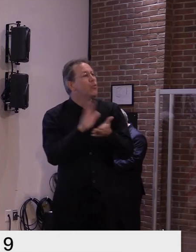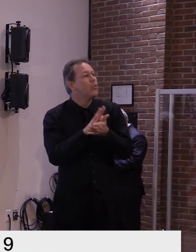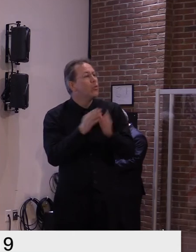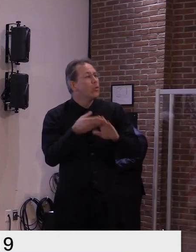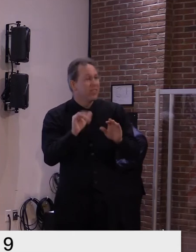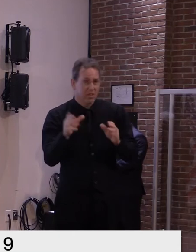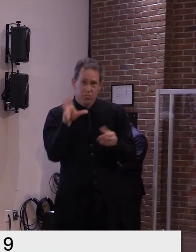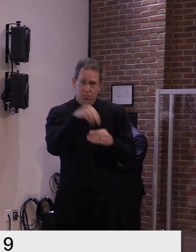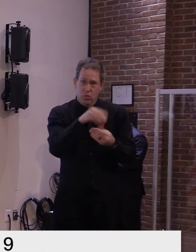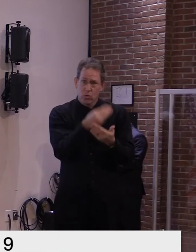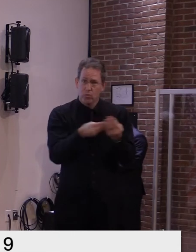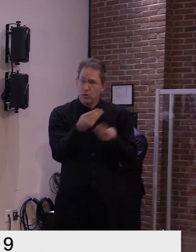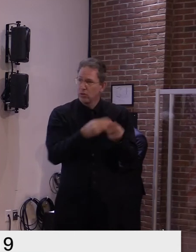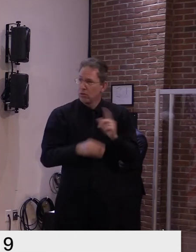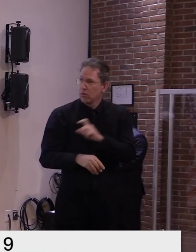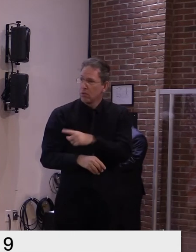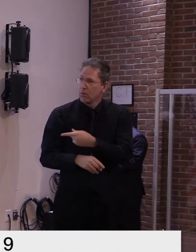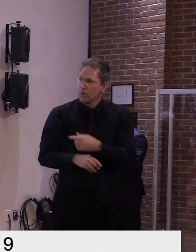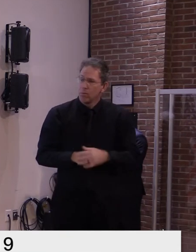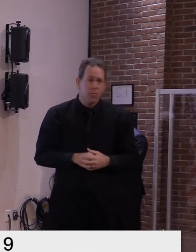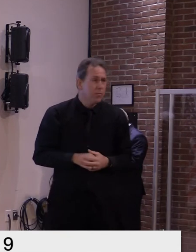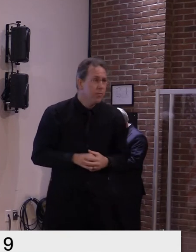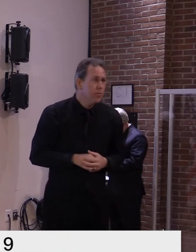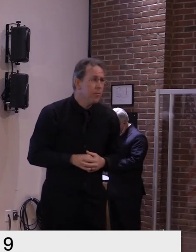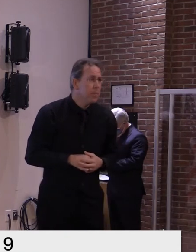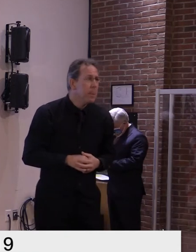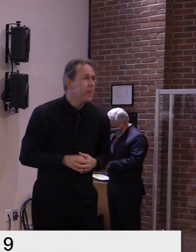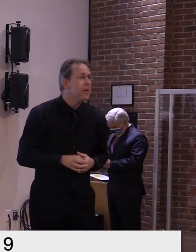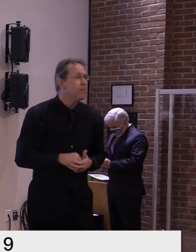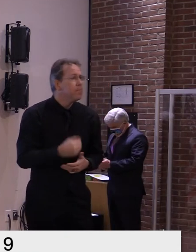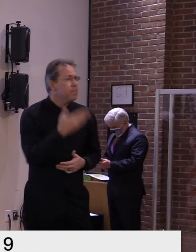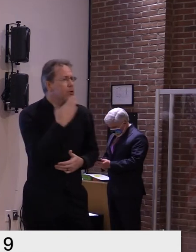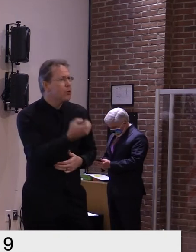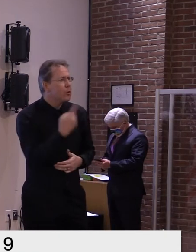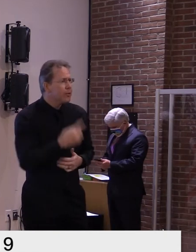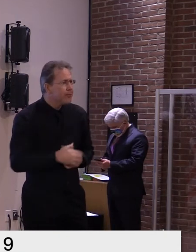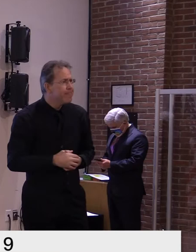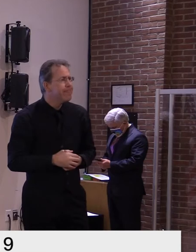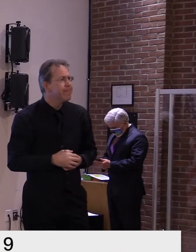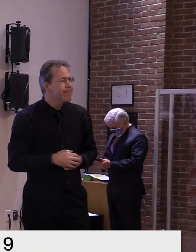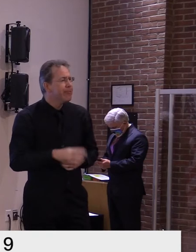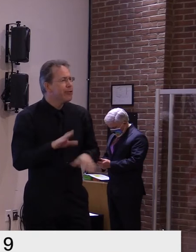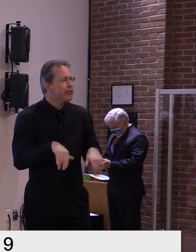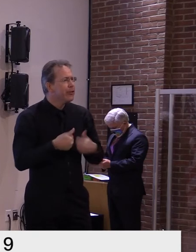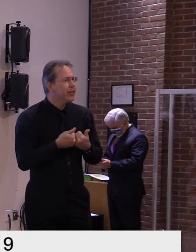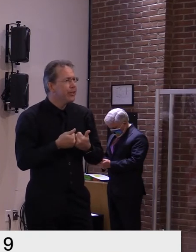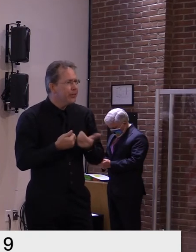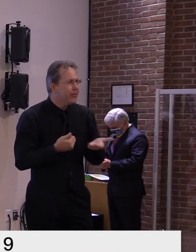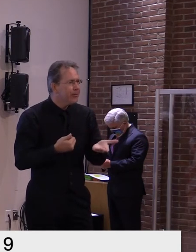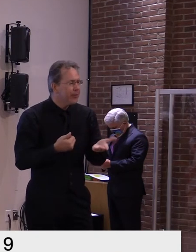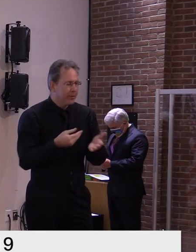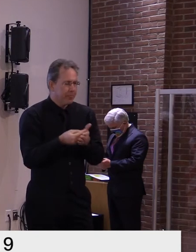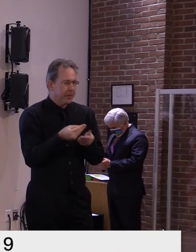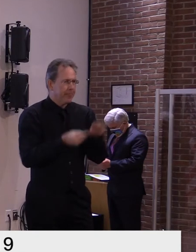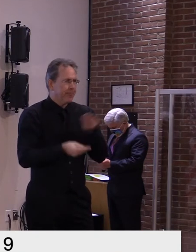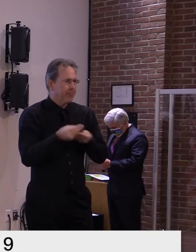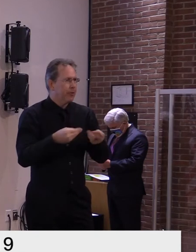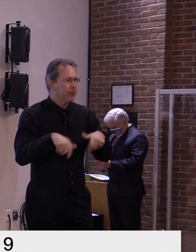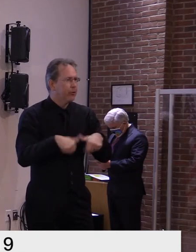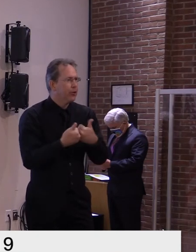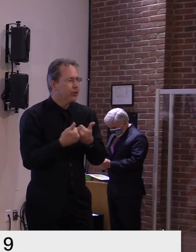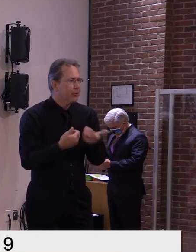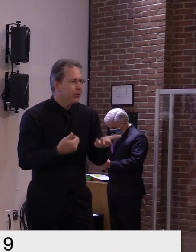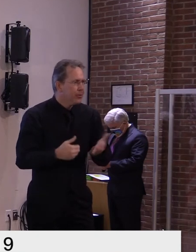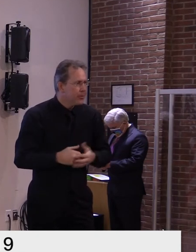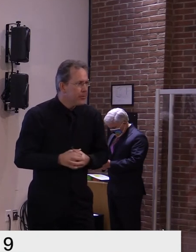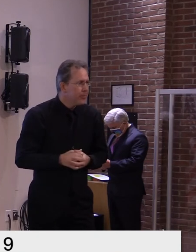for the question. It's always a challenging year with school budgets for a number of reasons, but I think in particular, based on my experience as a superintendent,